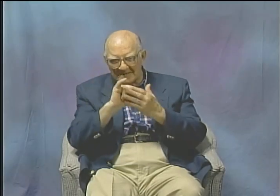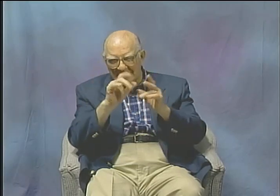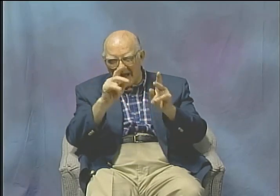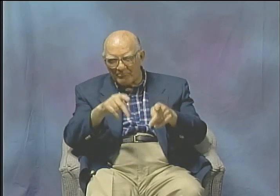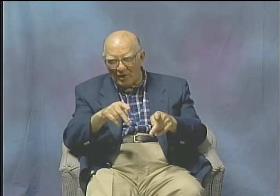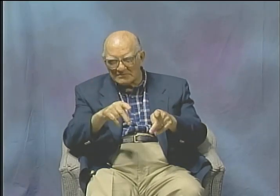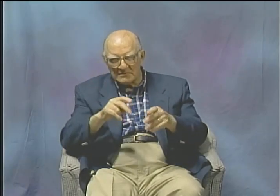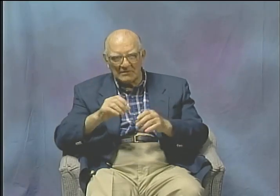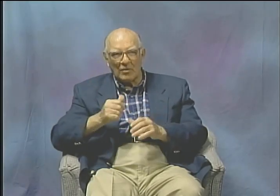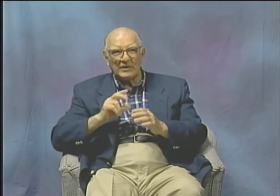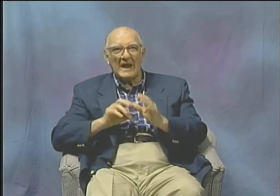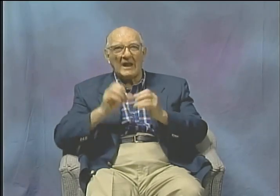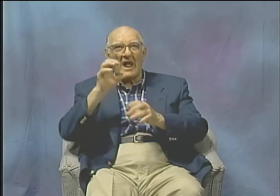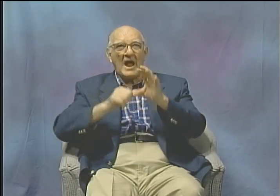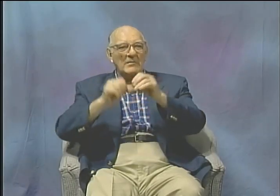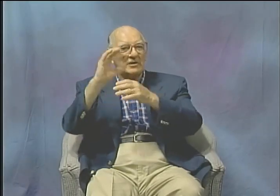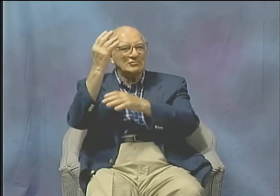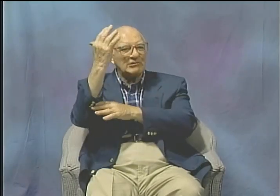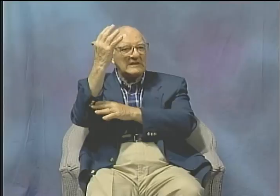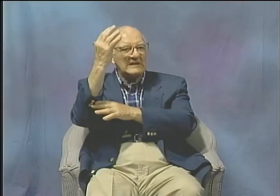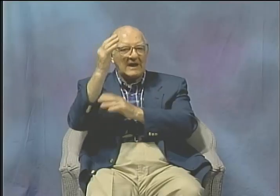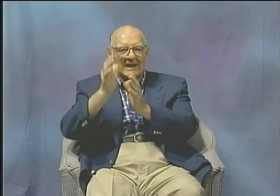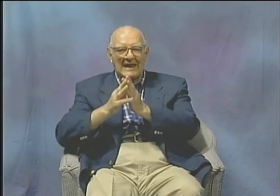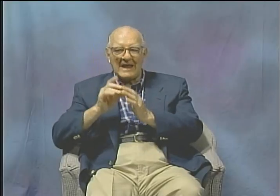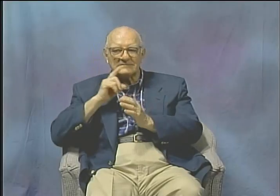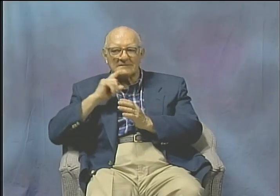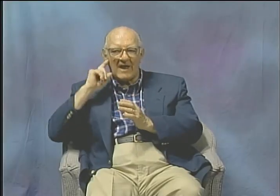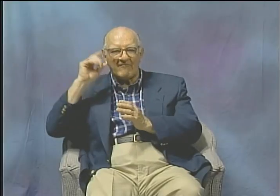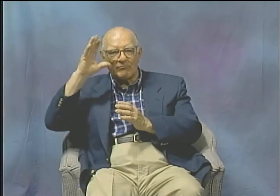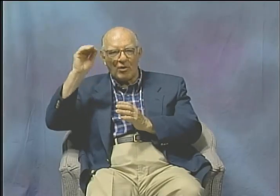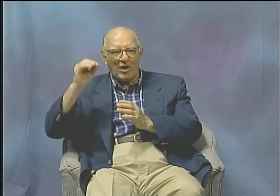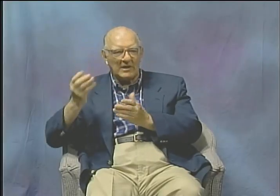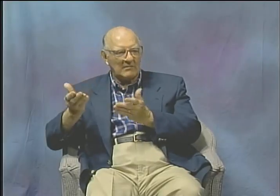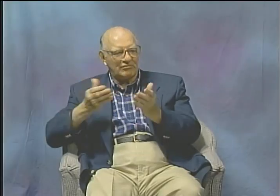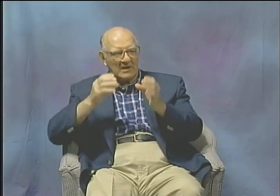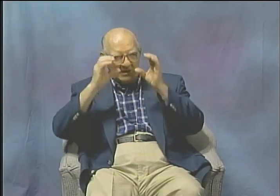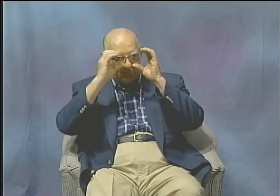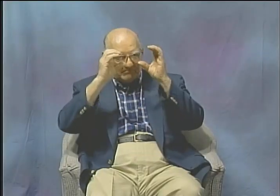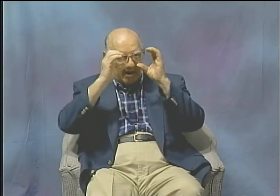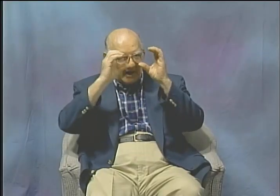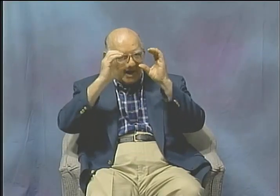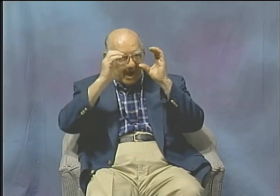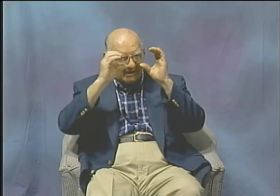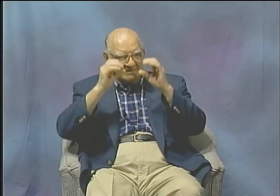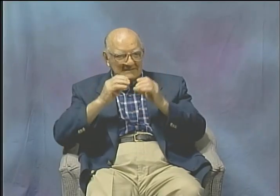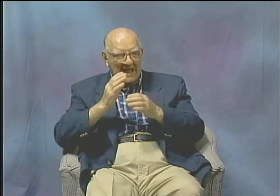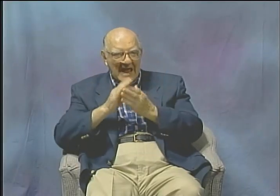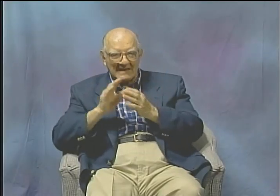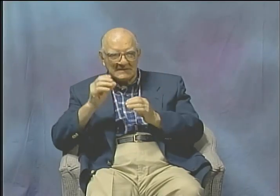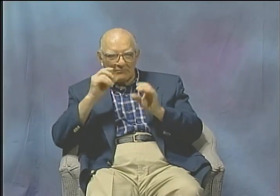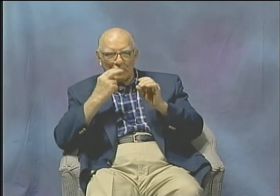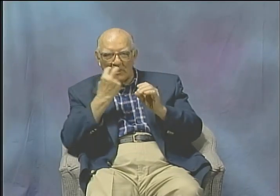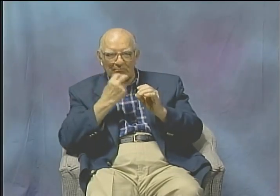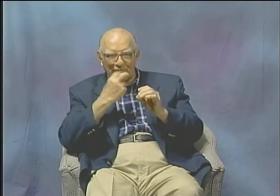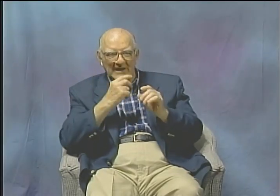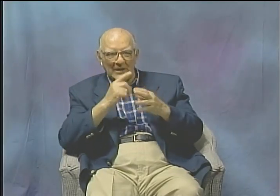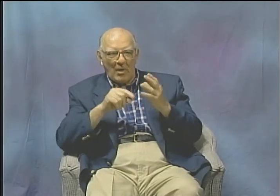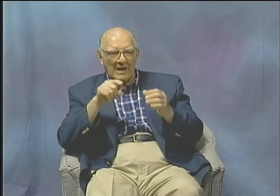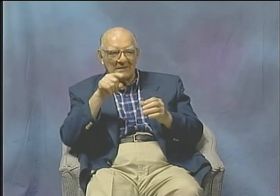that person, so they climb in the tree. I asked the deaf boy, bring binoculars, ask him to lipread what